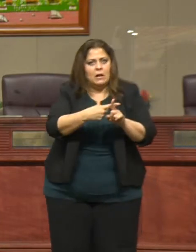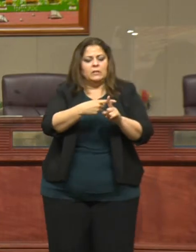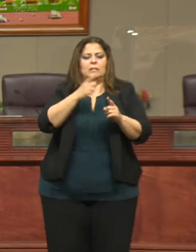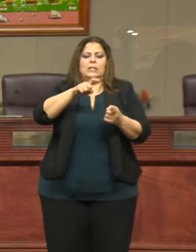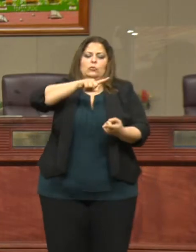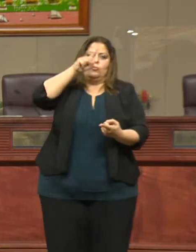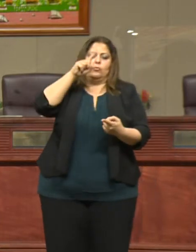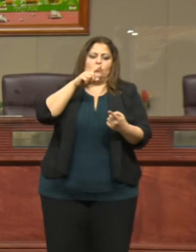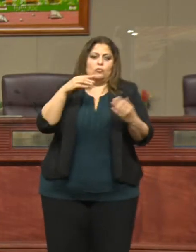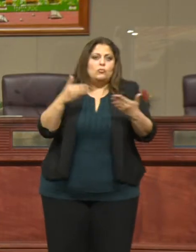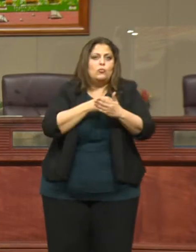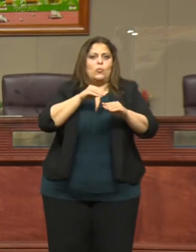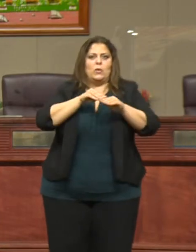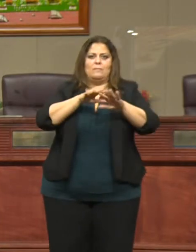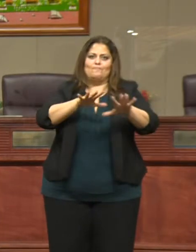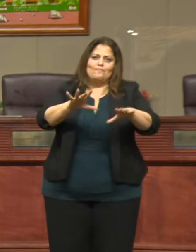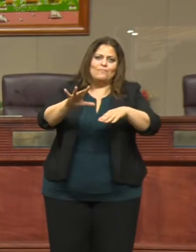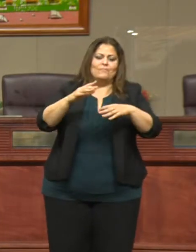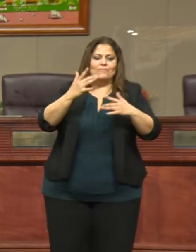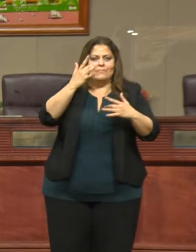infections. Thanks.